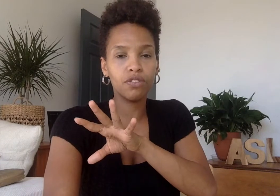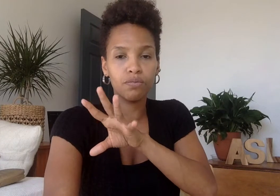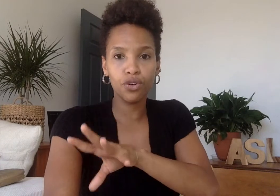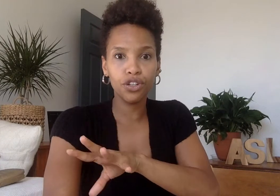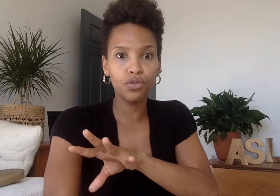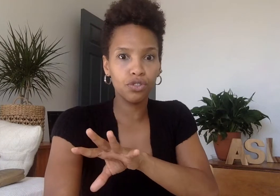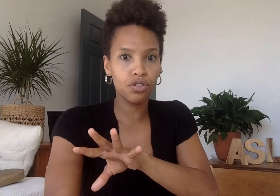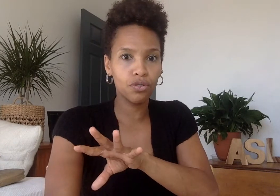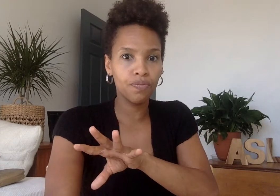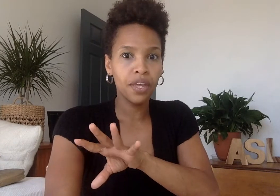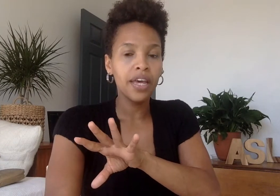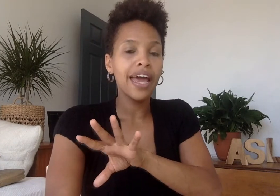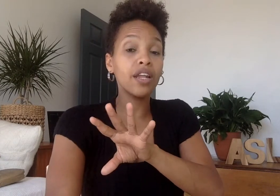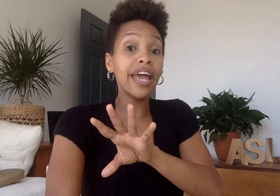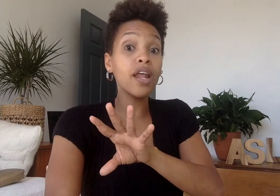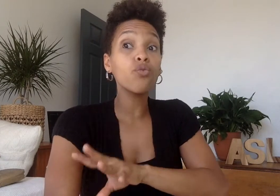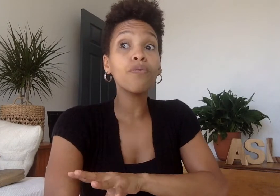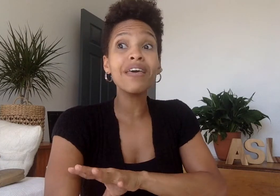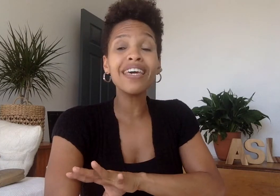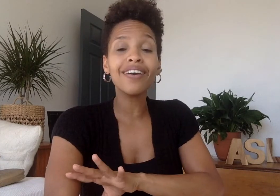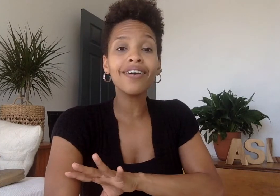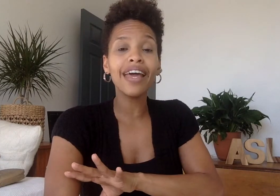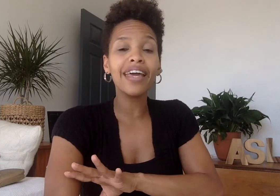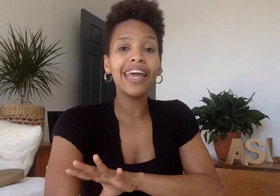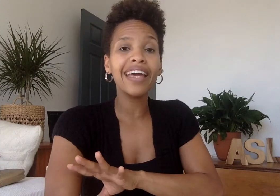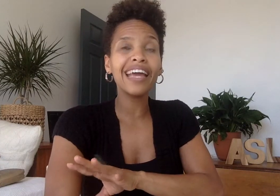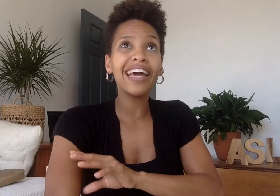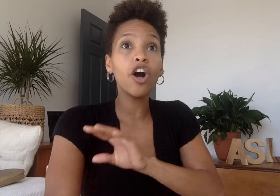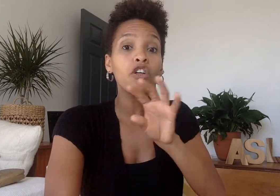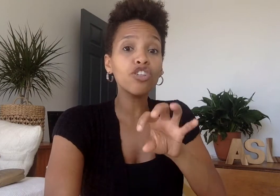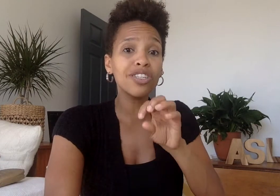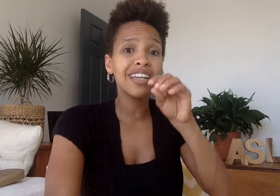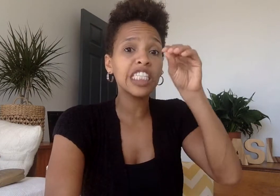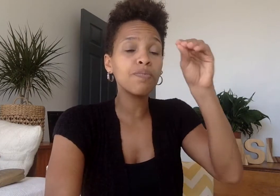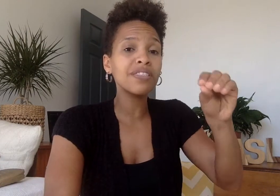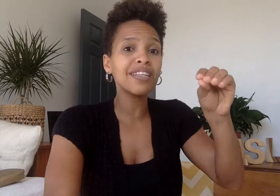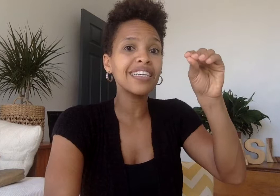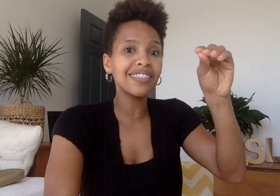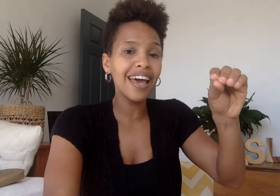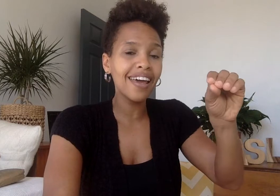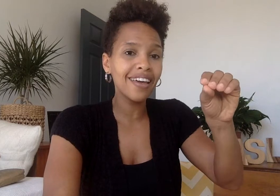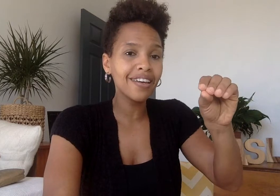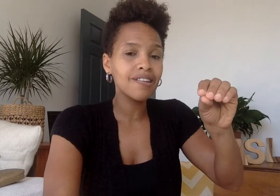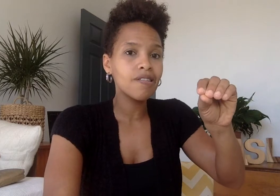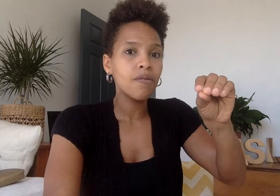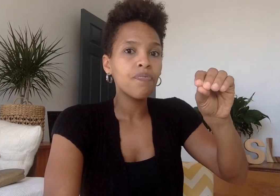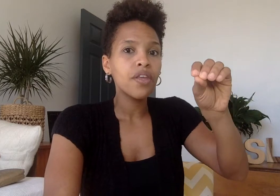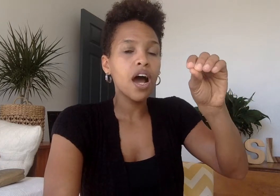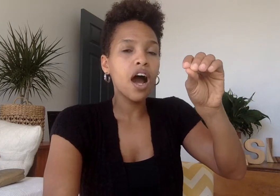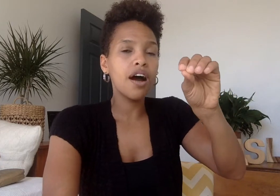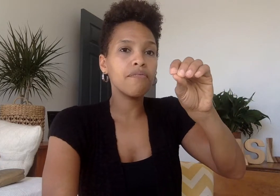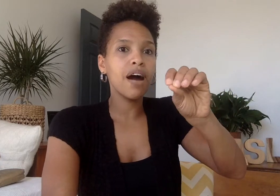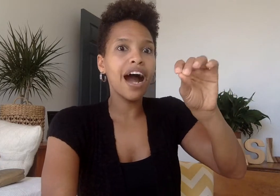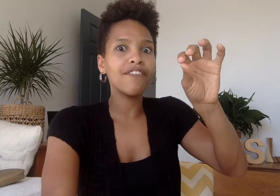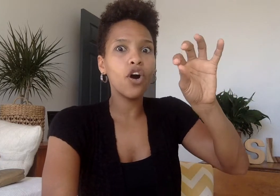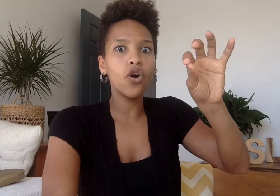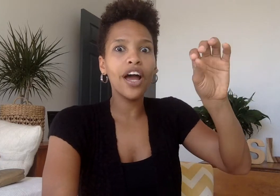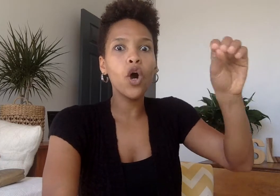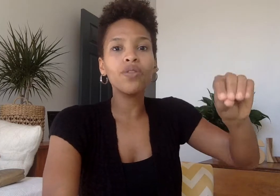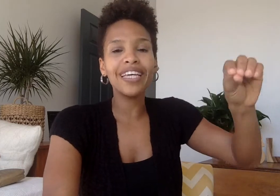more used to. And we're making, and although she doesn't explicitly say, I only